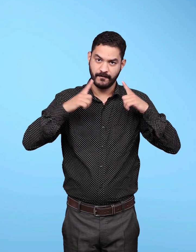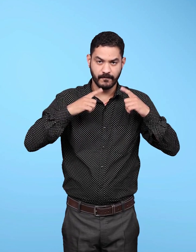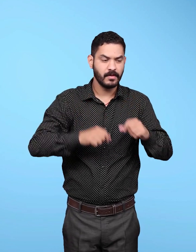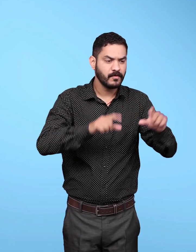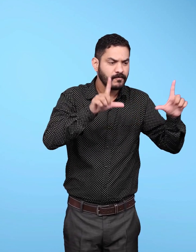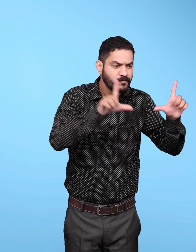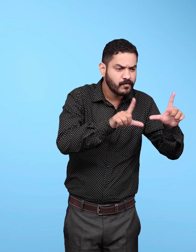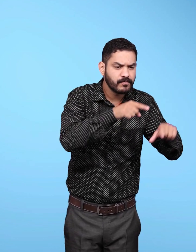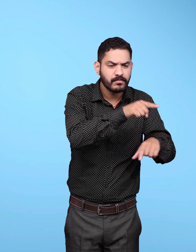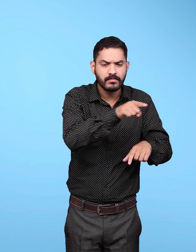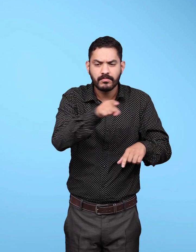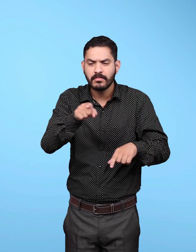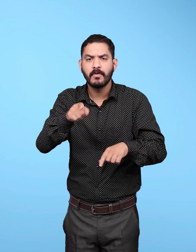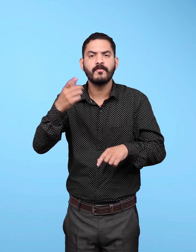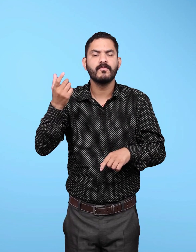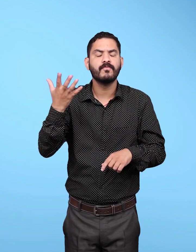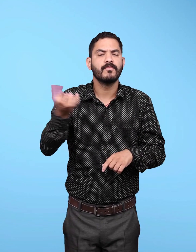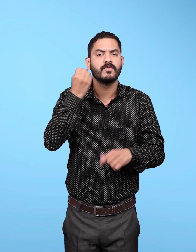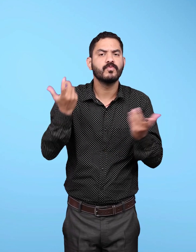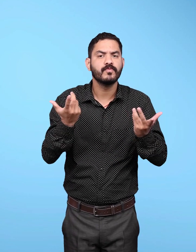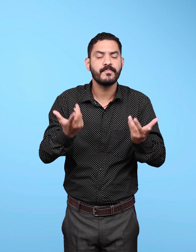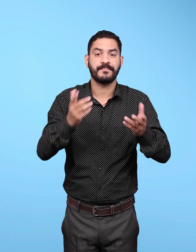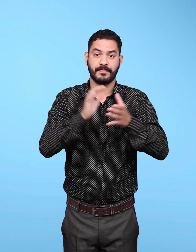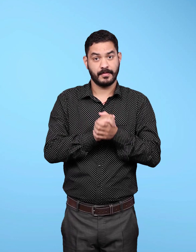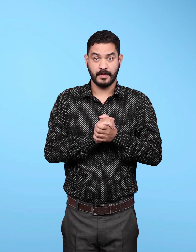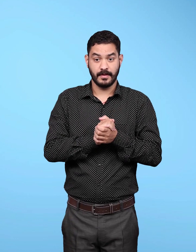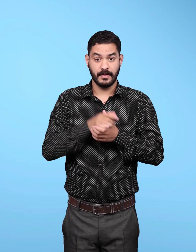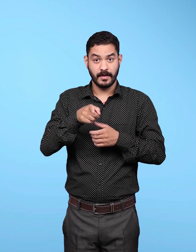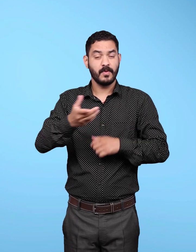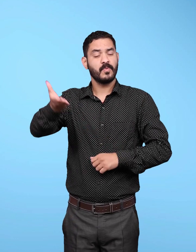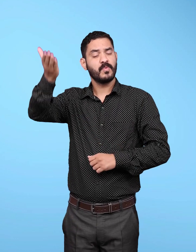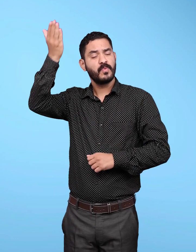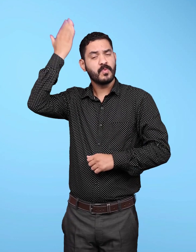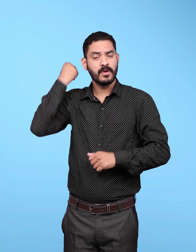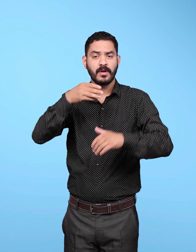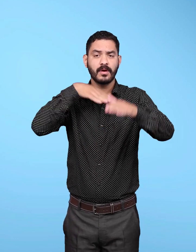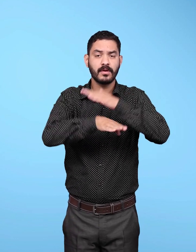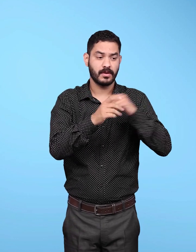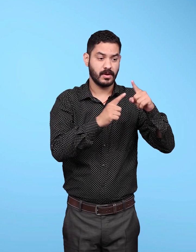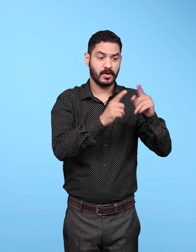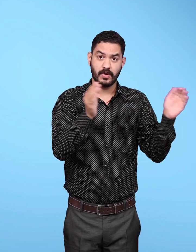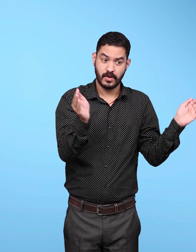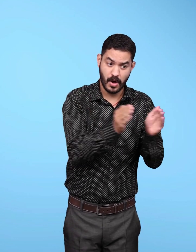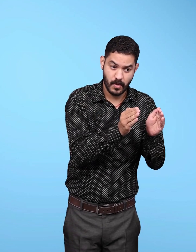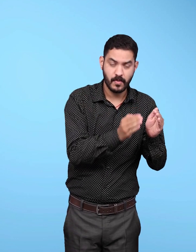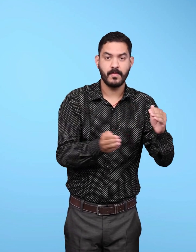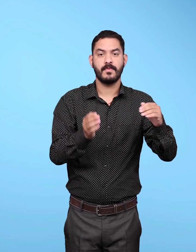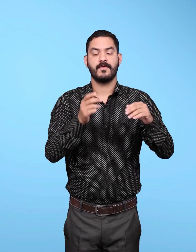about life in some of these early cities. Sculptors carved scenes depicting